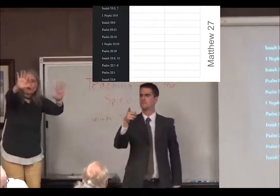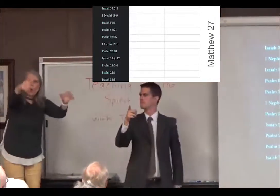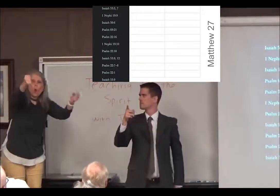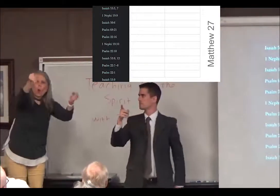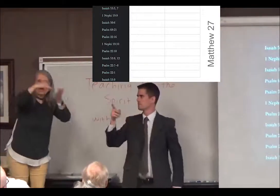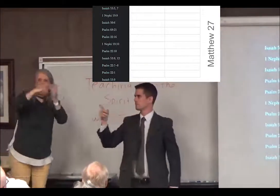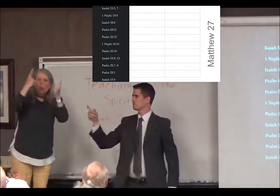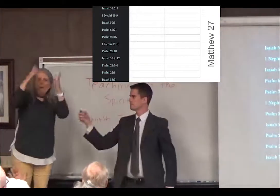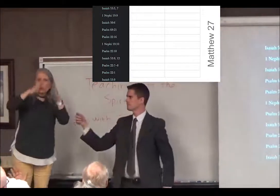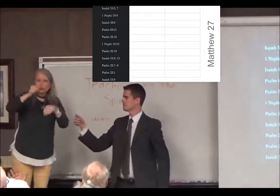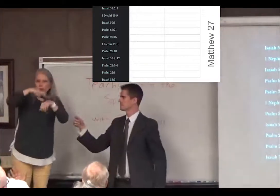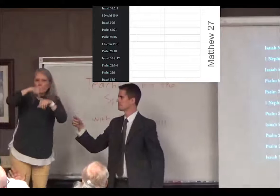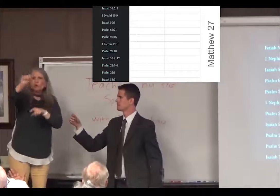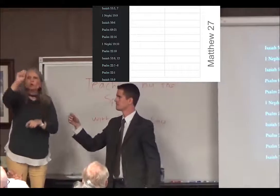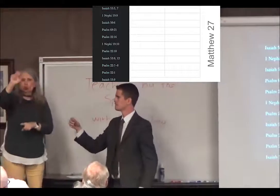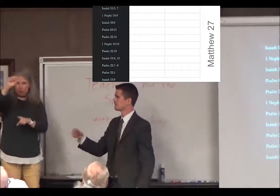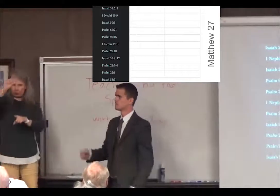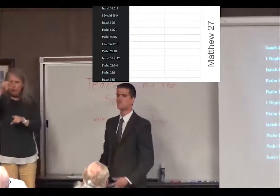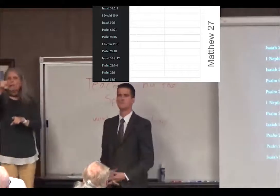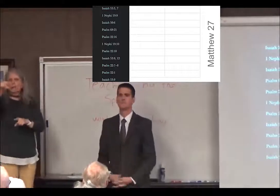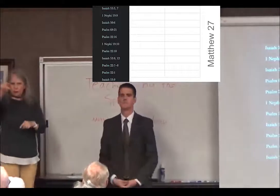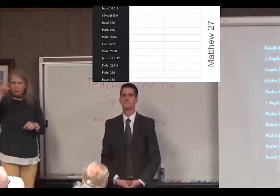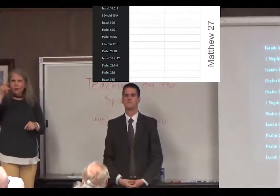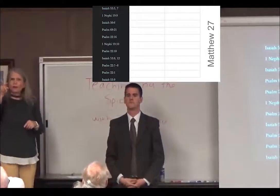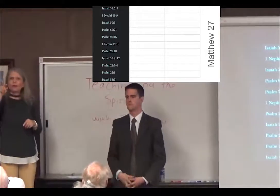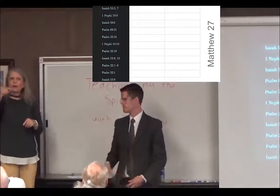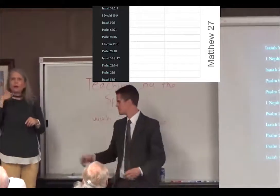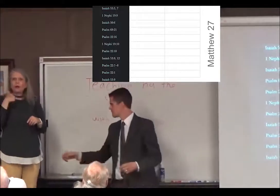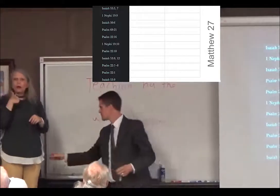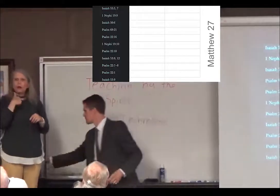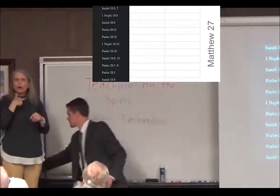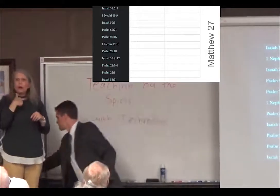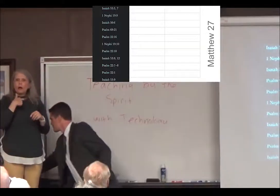Whoa. One person at a time, guys, one person at a time. Susan, okay.